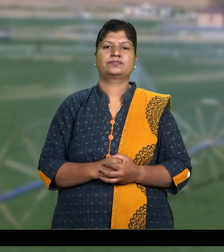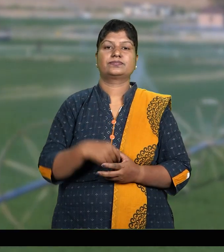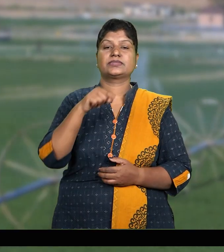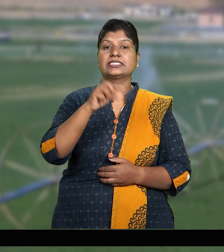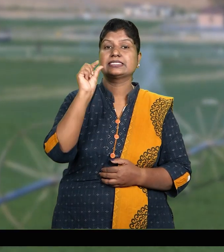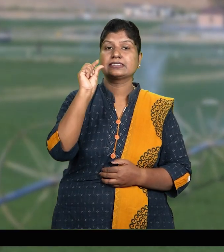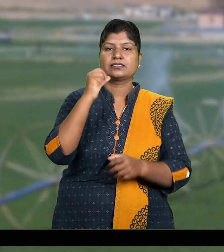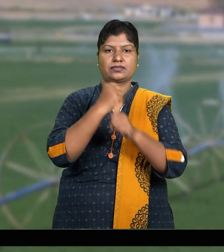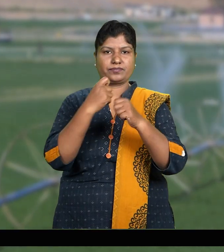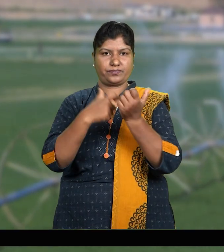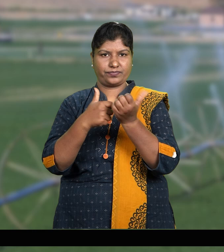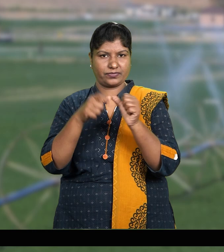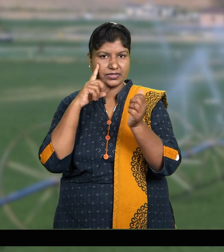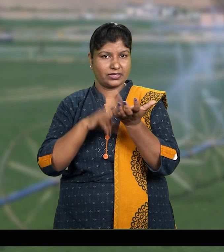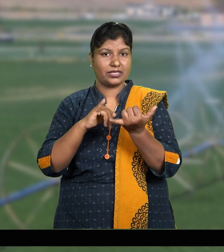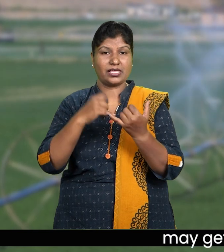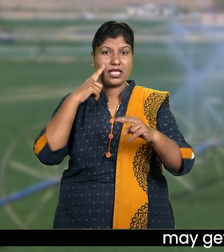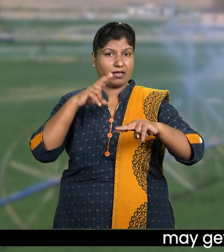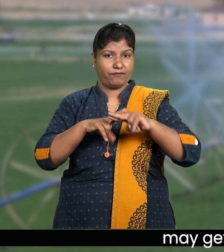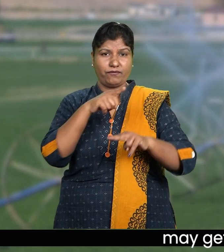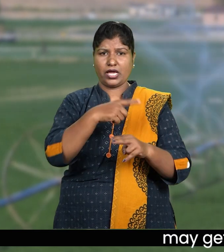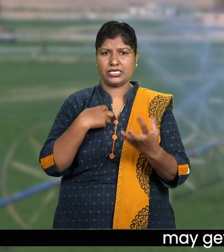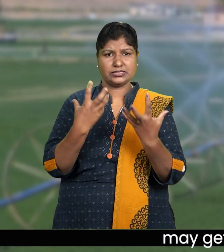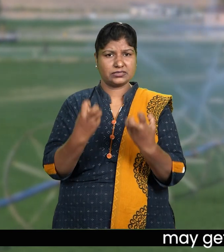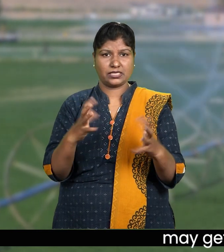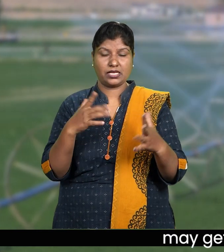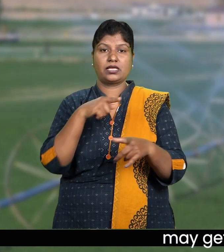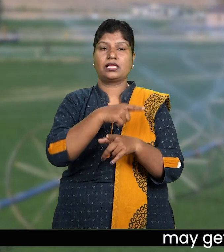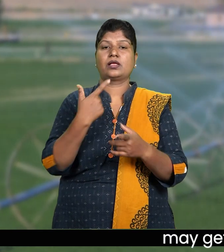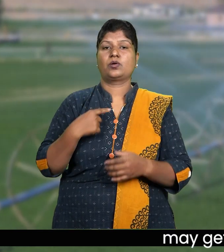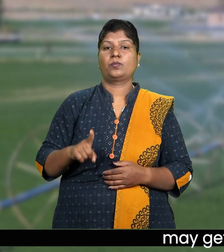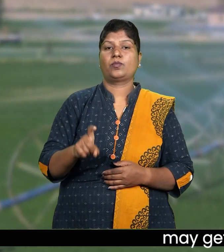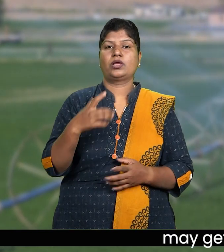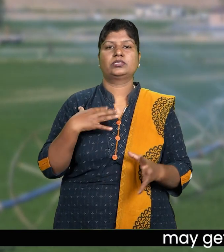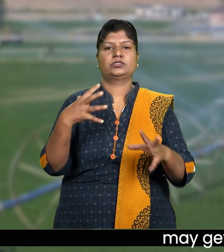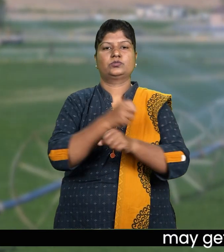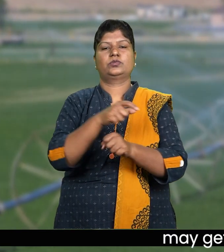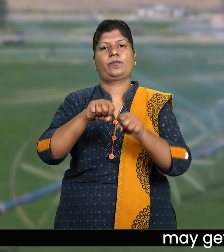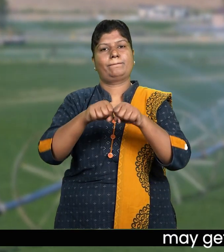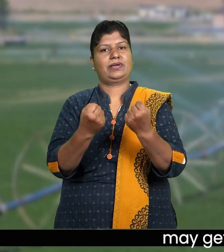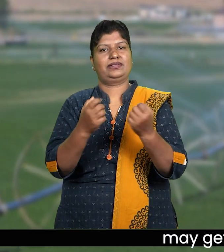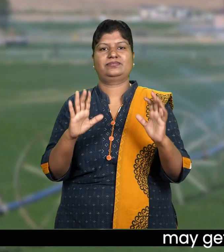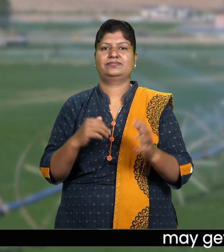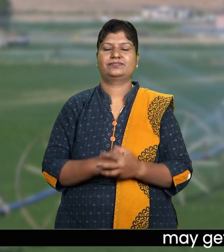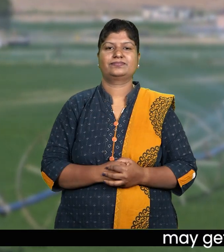The grains, if not dried, may get spoiled by microorganisms.